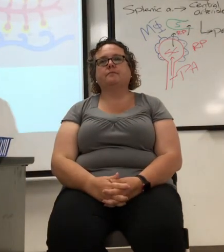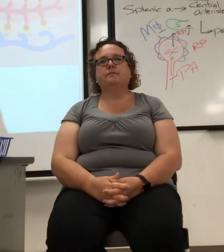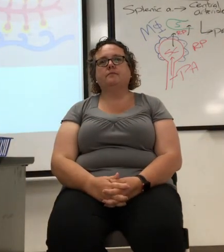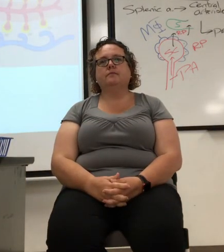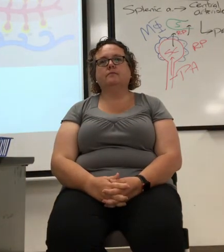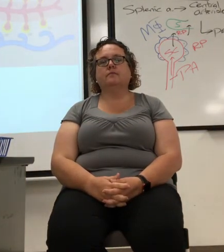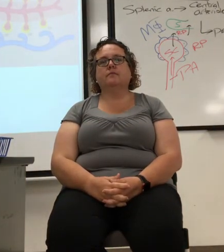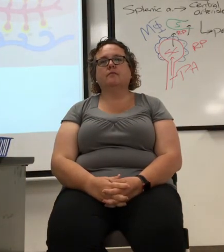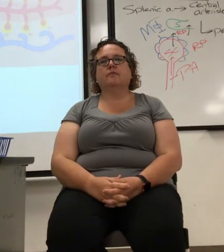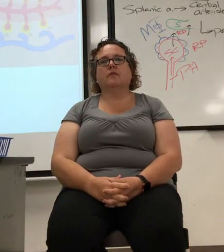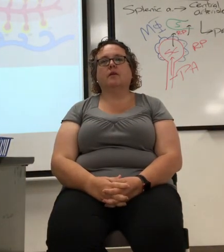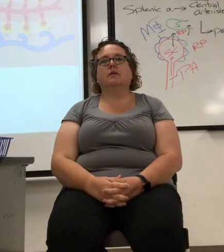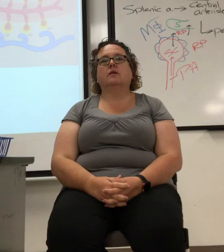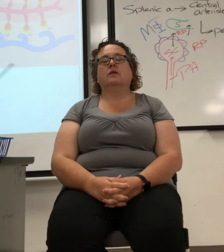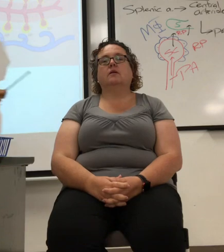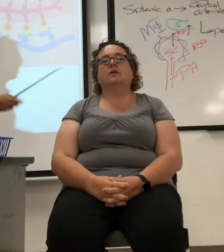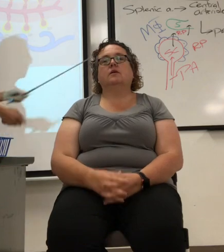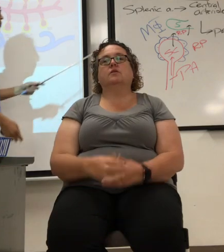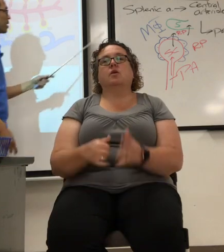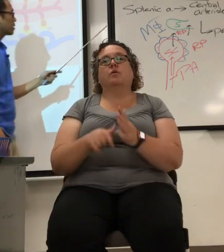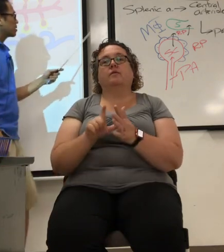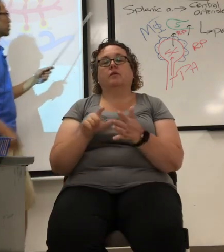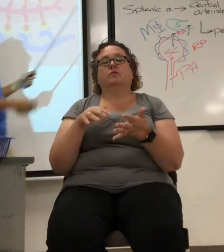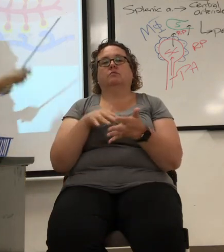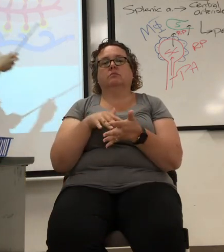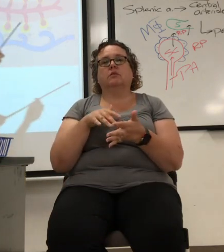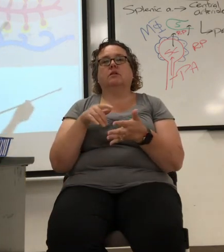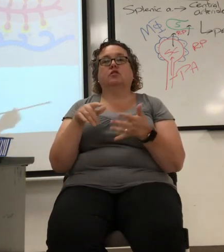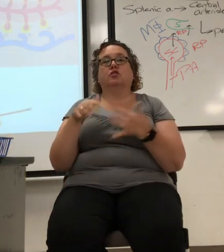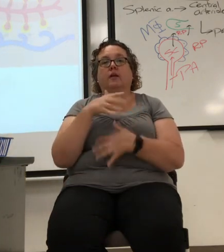So to review splenic circulation, they come in,